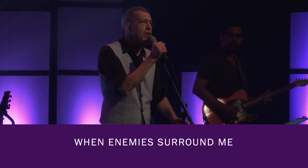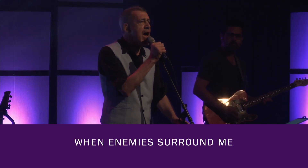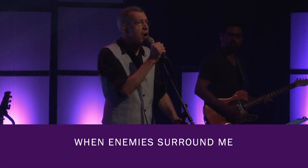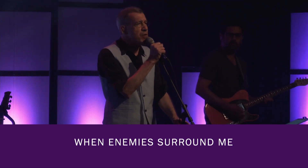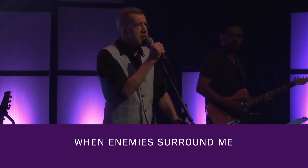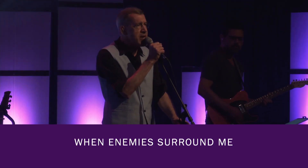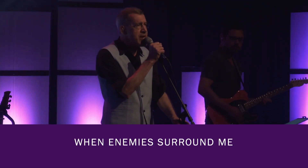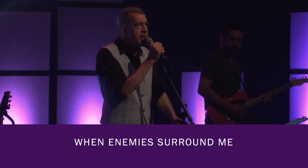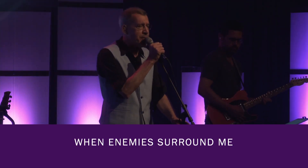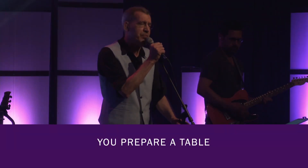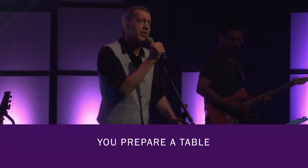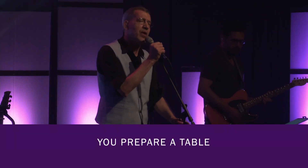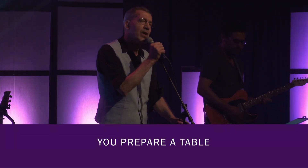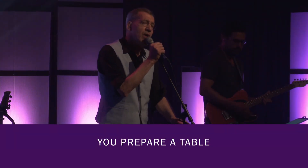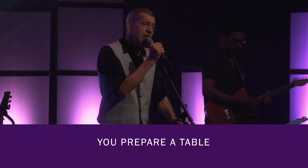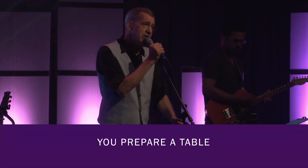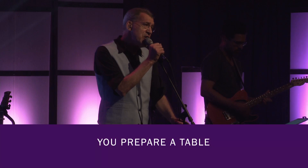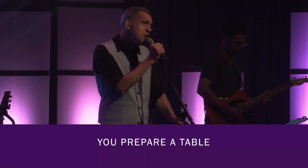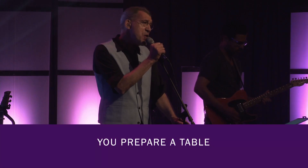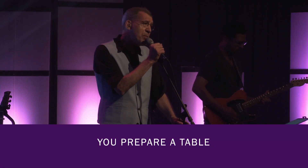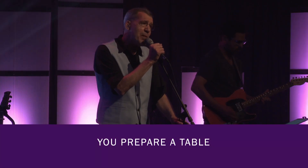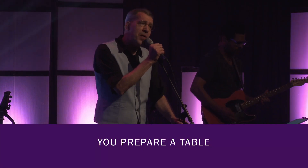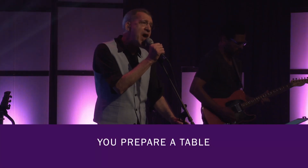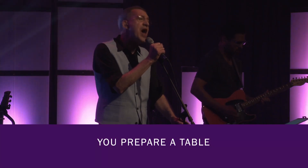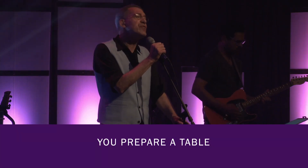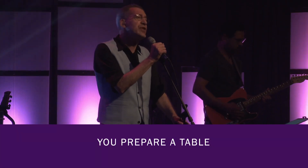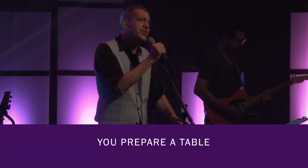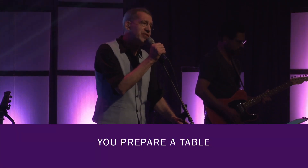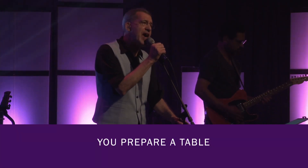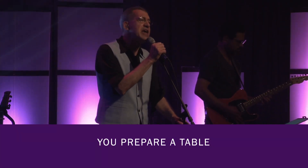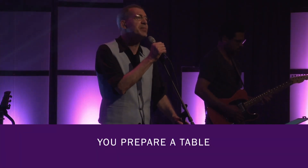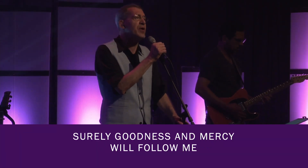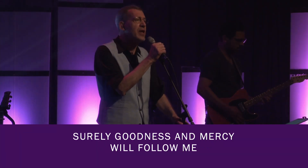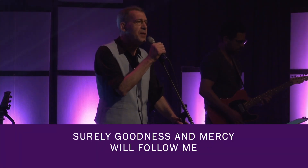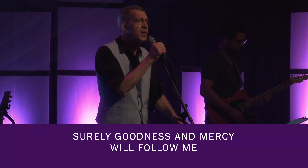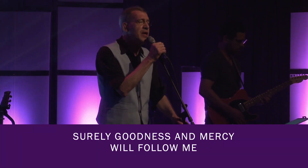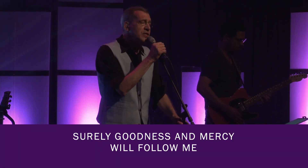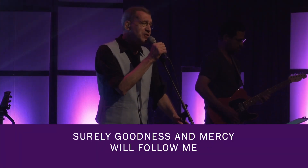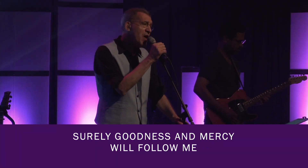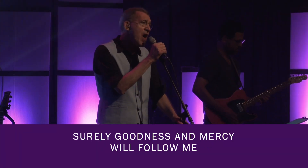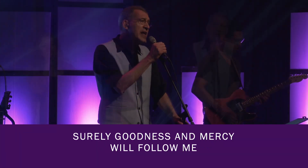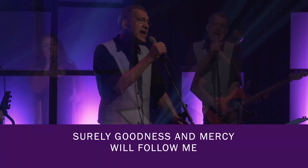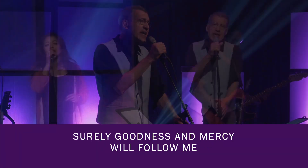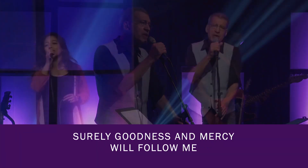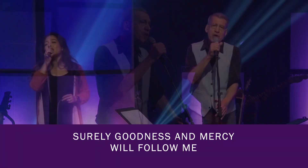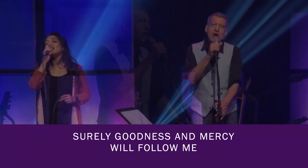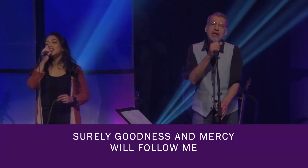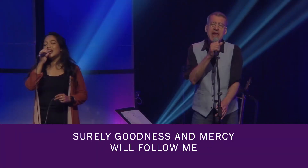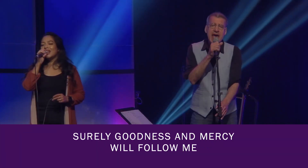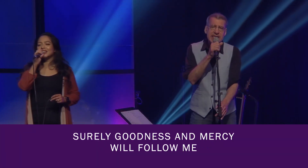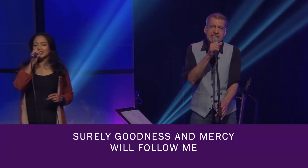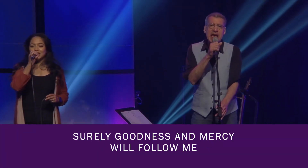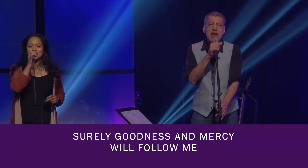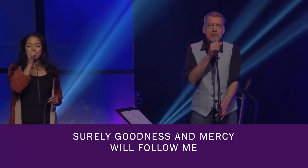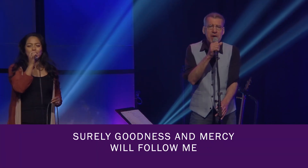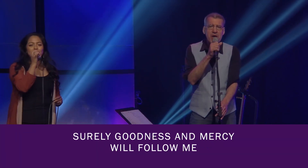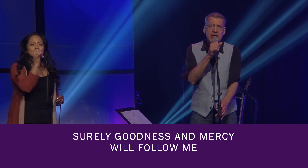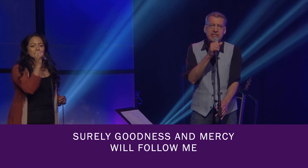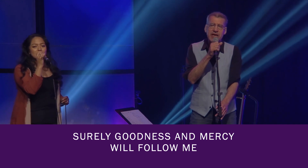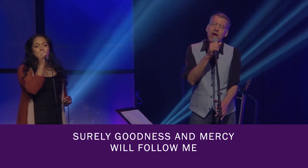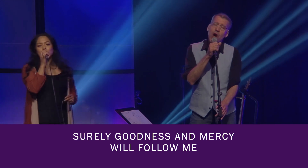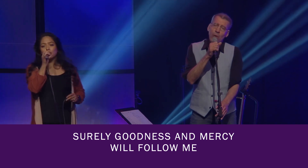enemies surround me, you prepare a table. Surely goodness